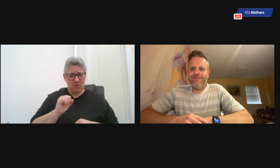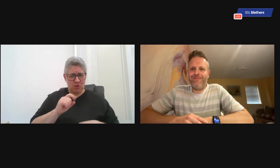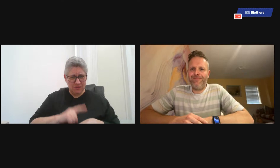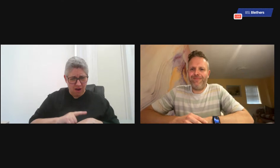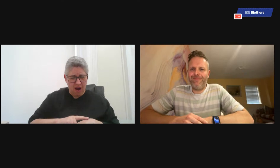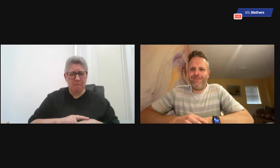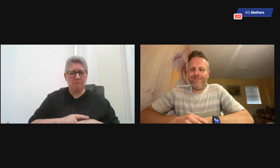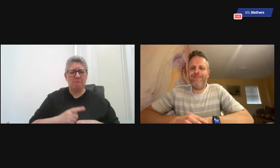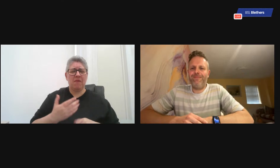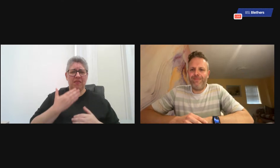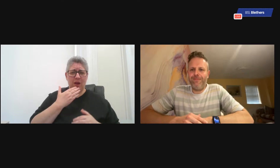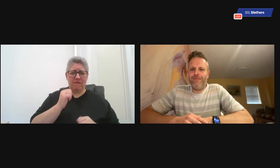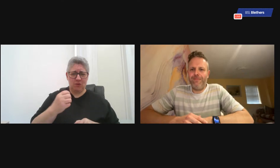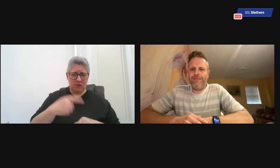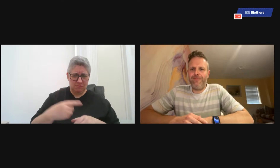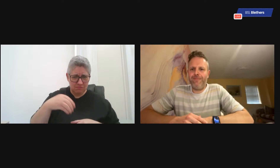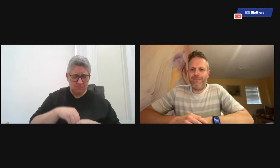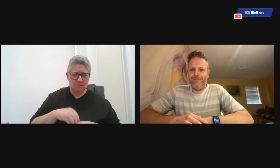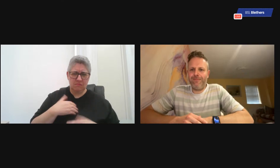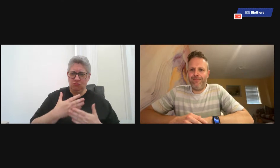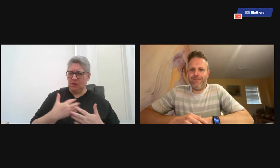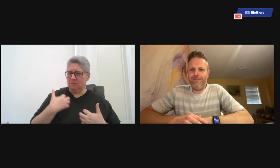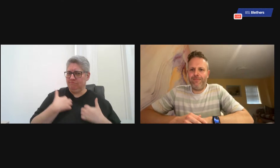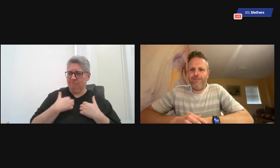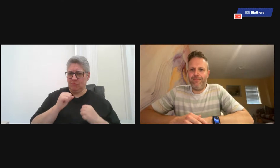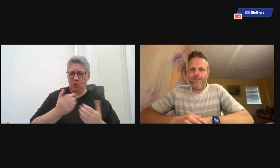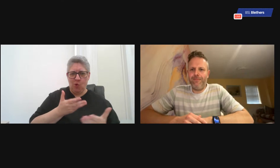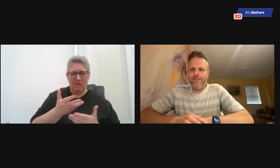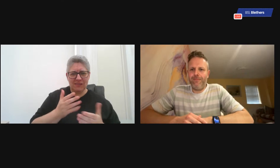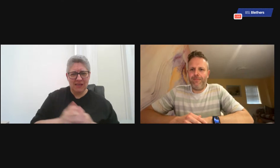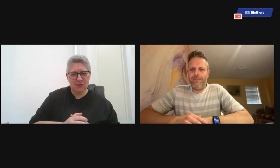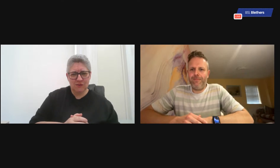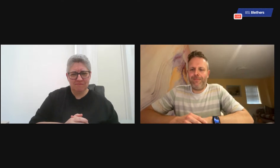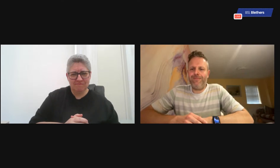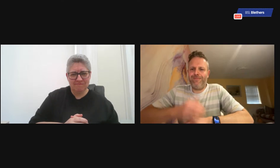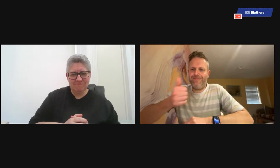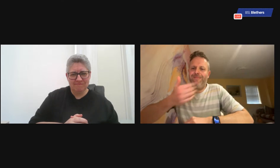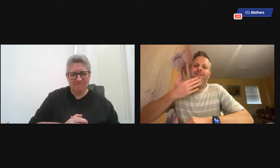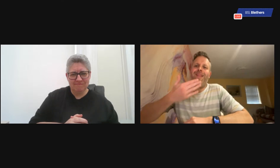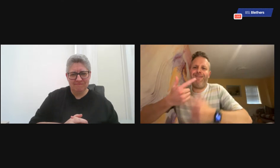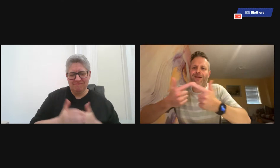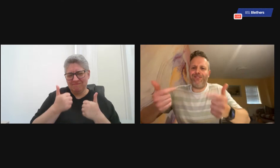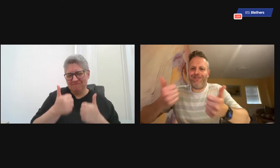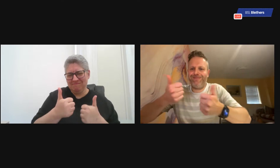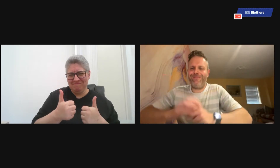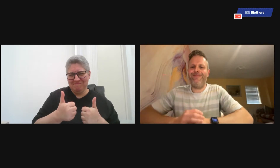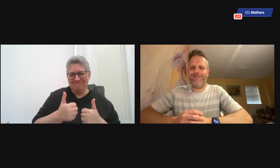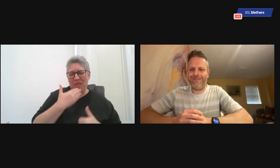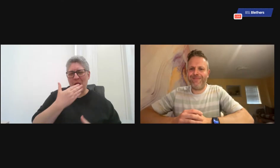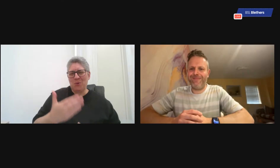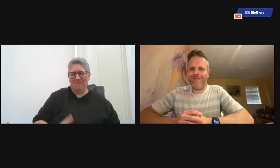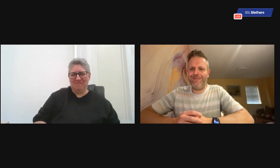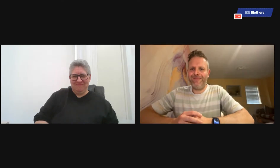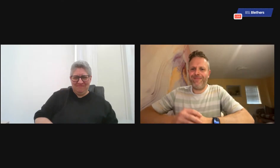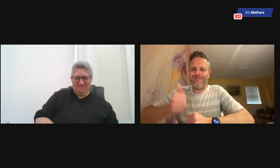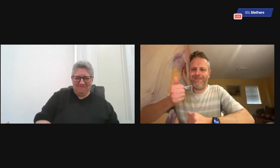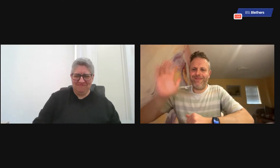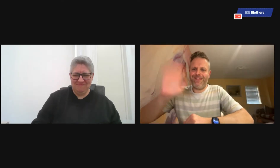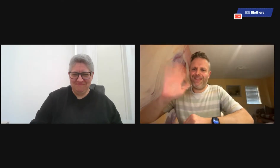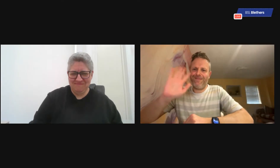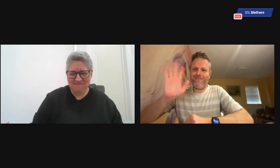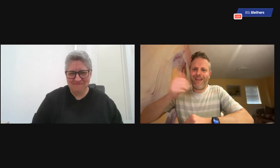it. Avril, absolutely. Oh, thank you so much for your time. Thank you for being involved. And we've had such a fascinating